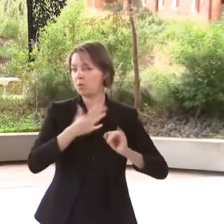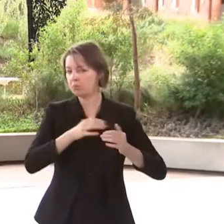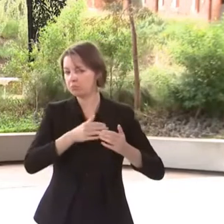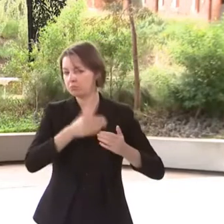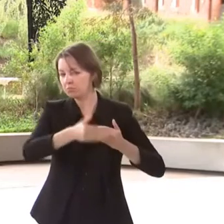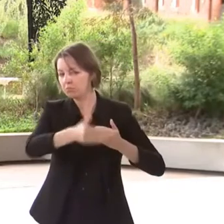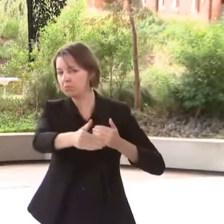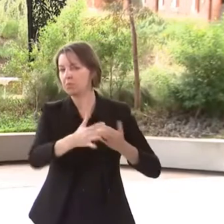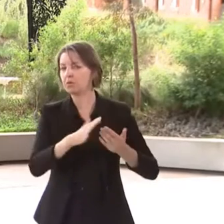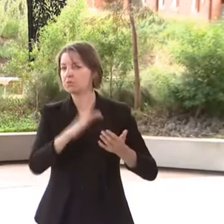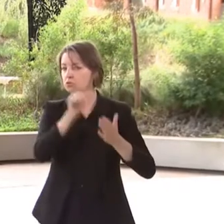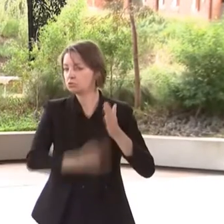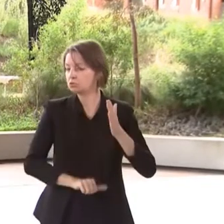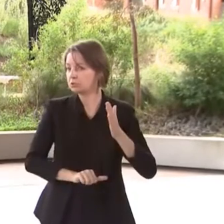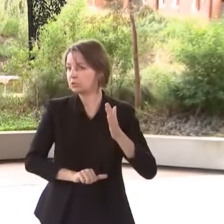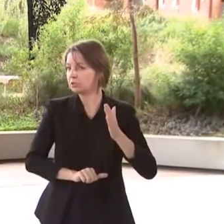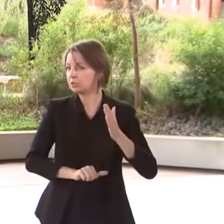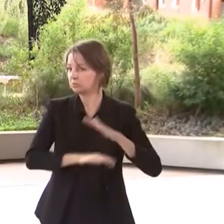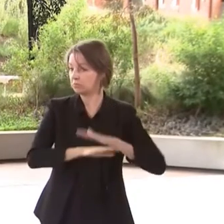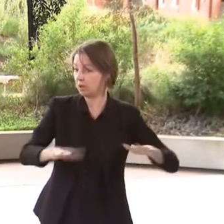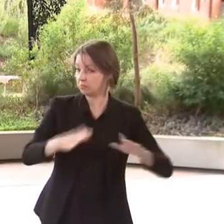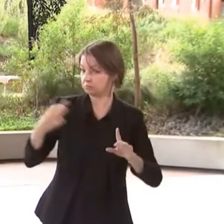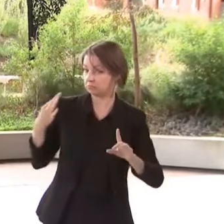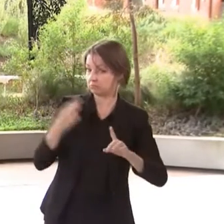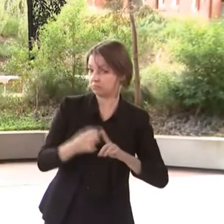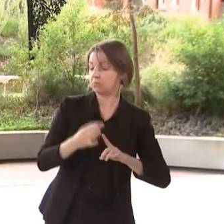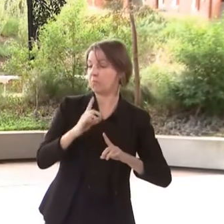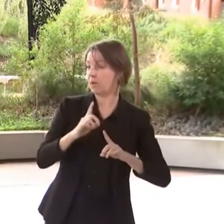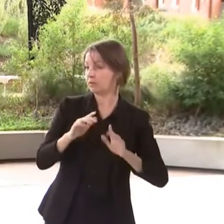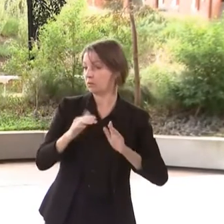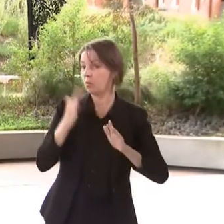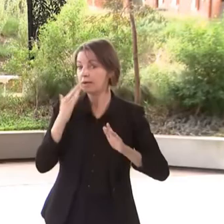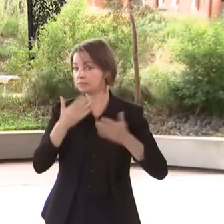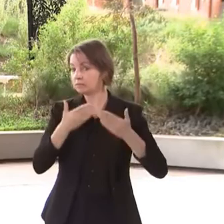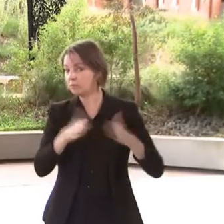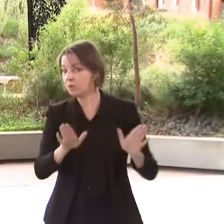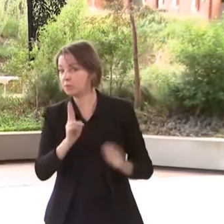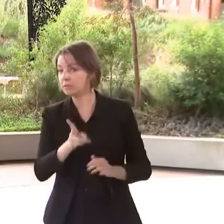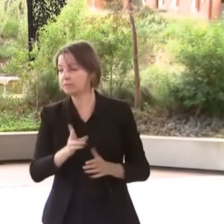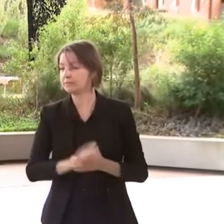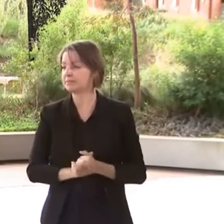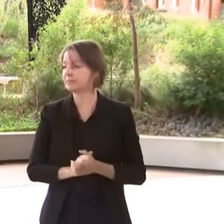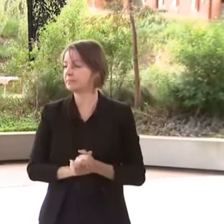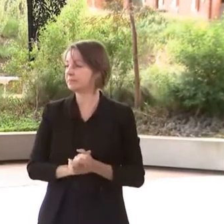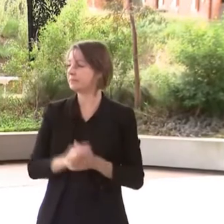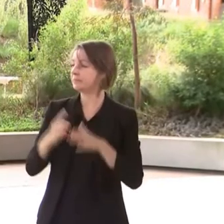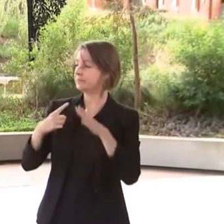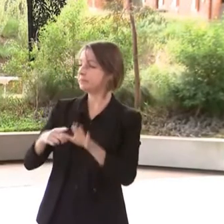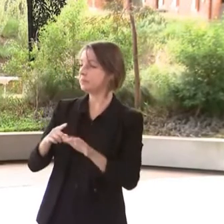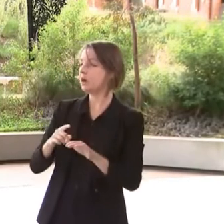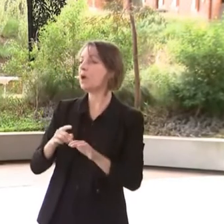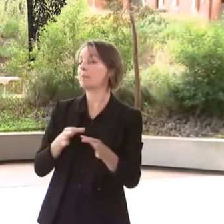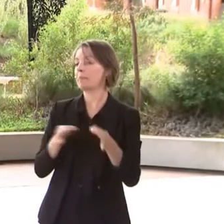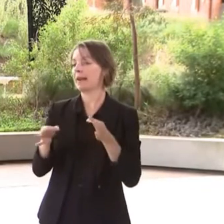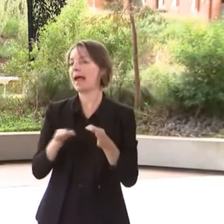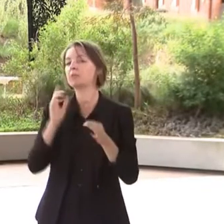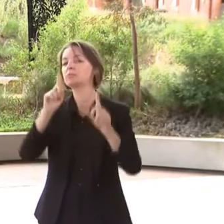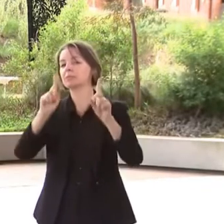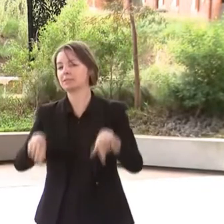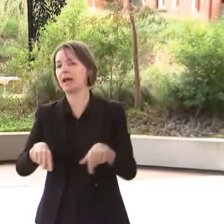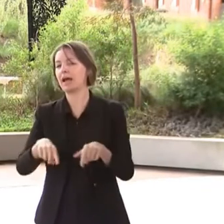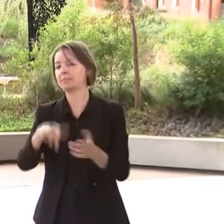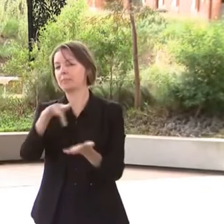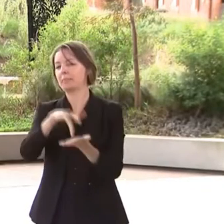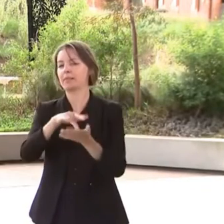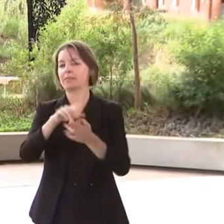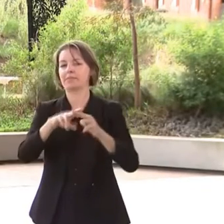When we suspended the non-urgent surgery, we said we would review that in the middle of February. So that's still our intention.